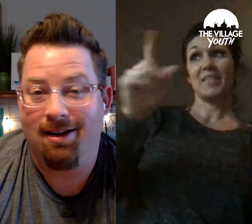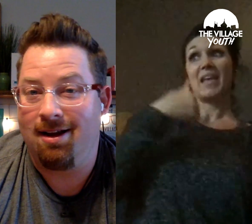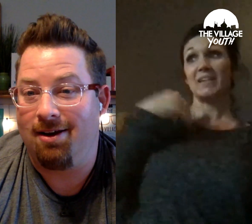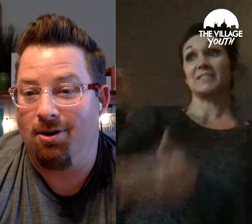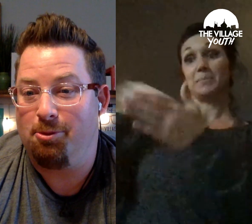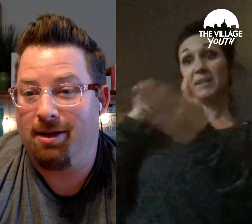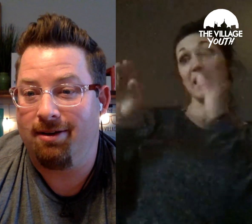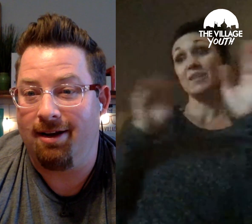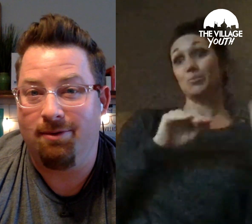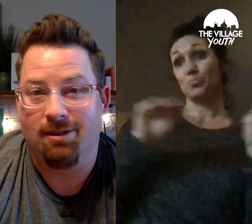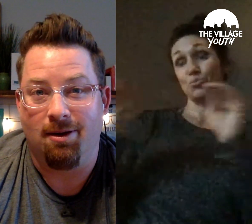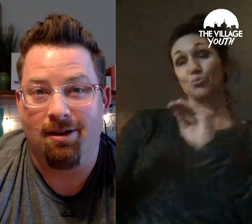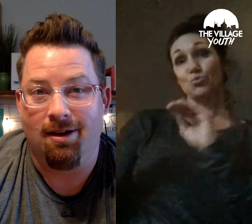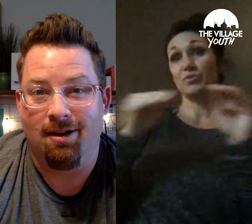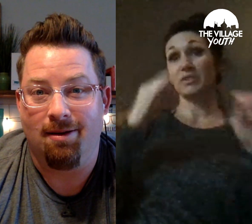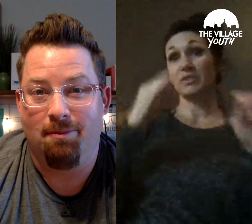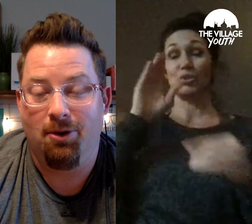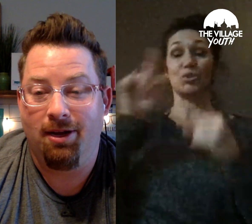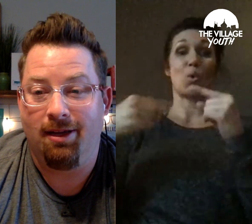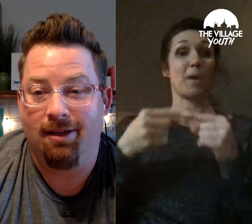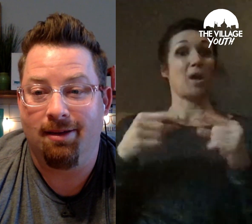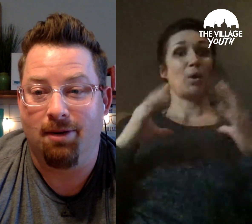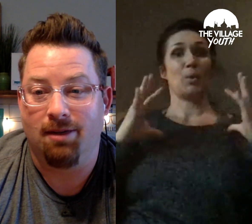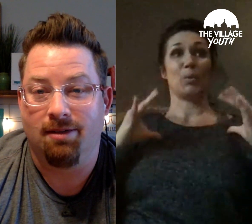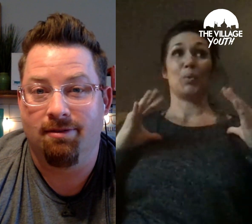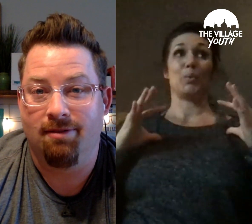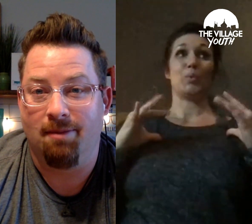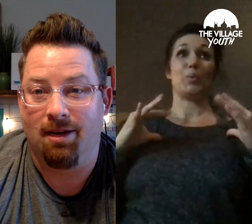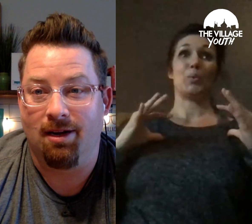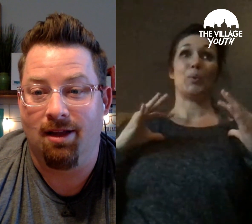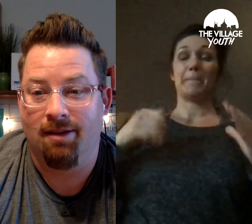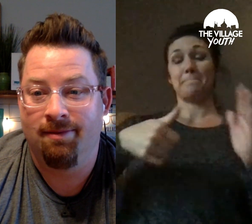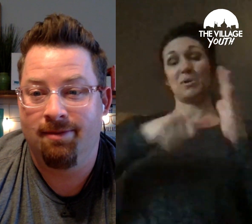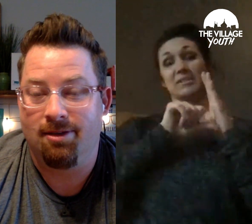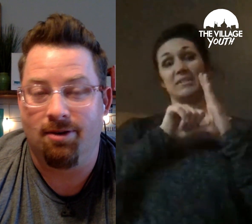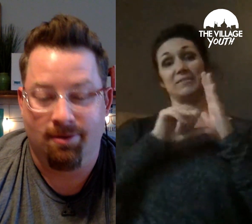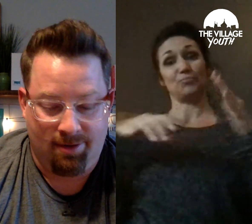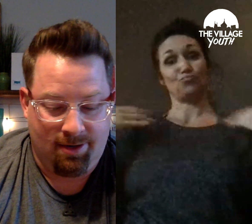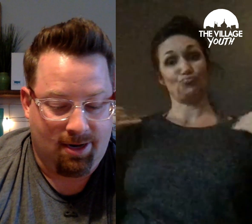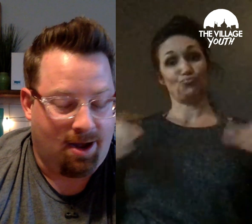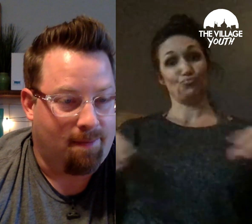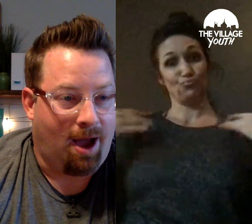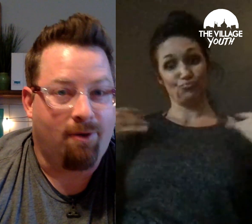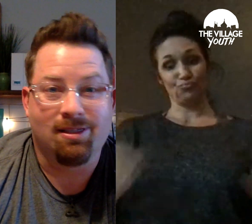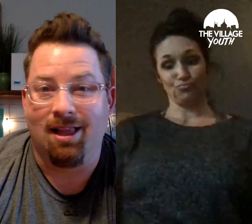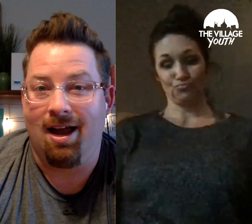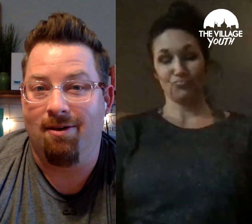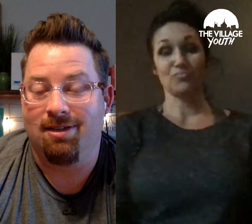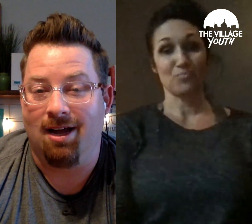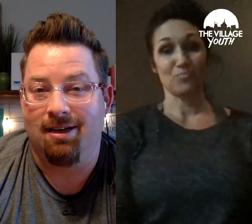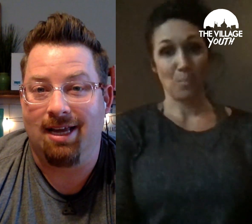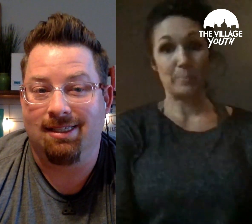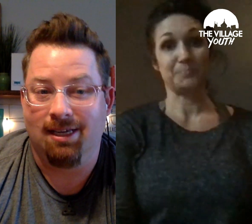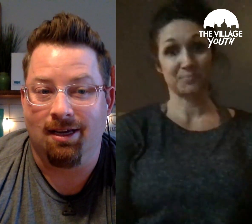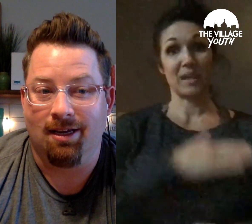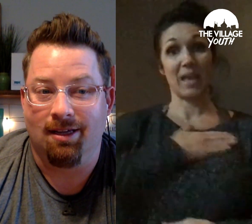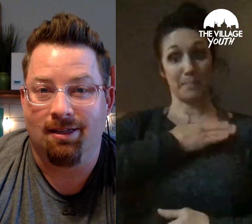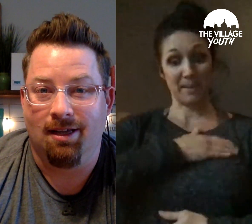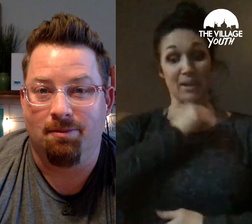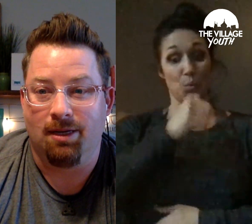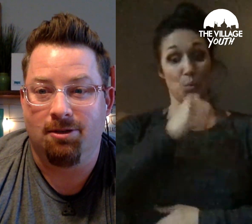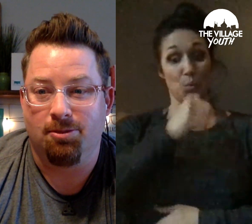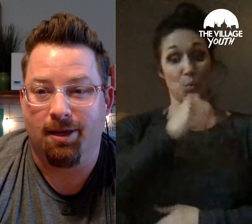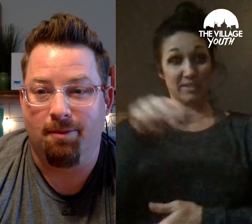that I did not know about, and it was pretty impressive. I'm not going to lie. So I was glad I was not